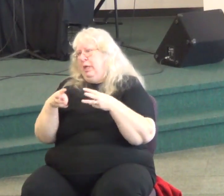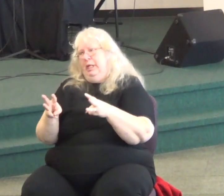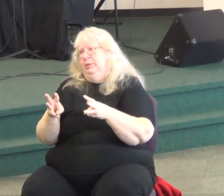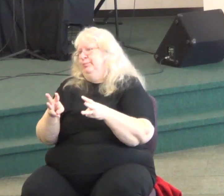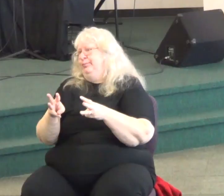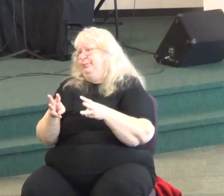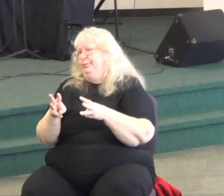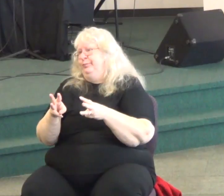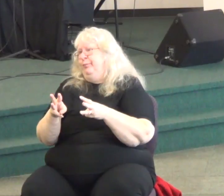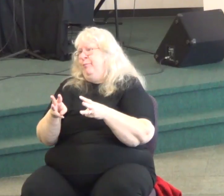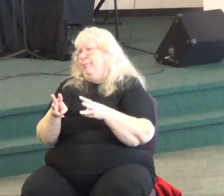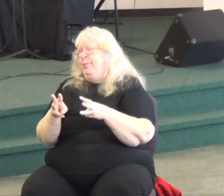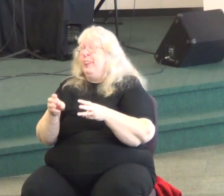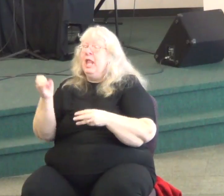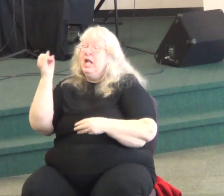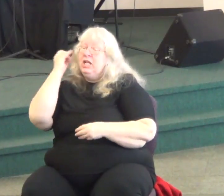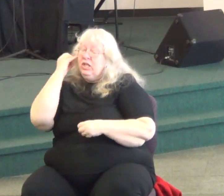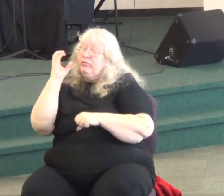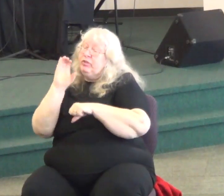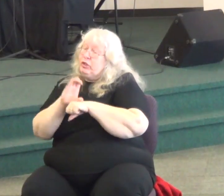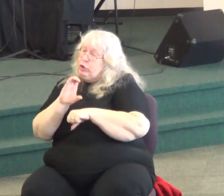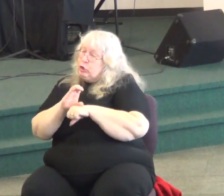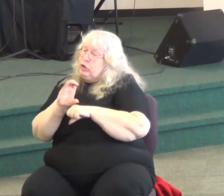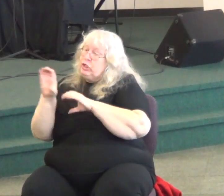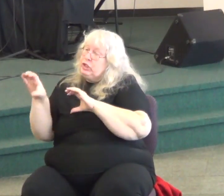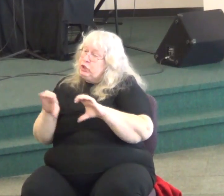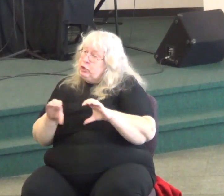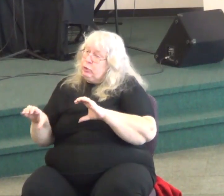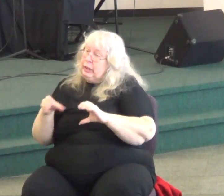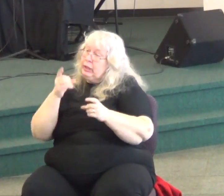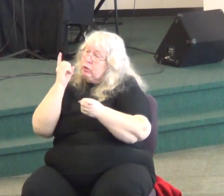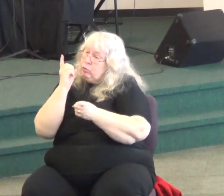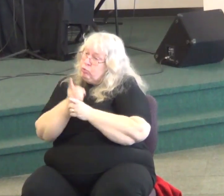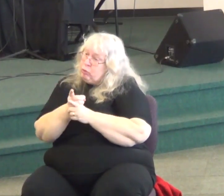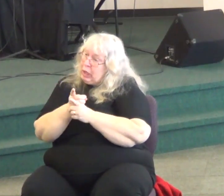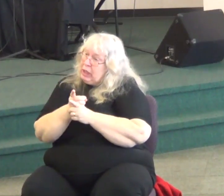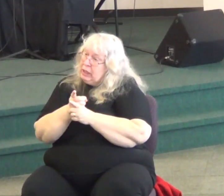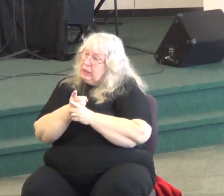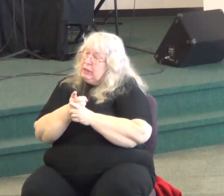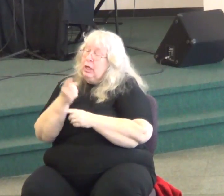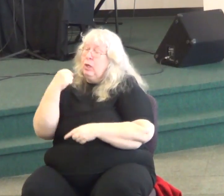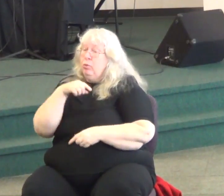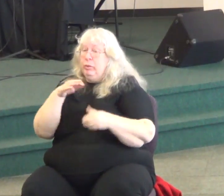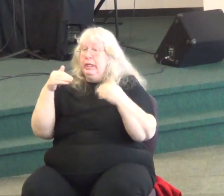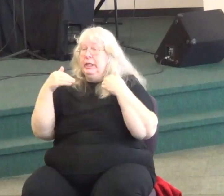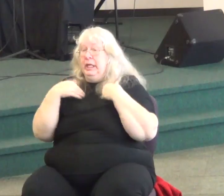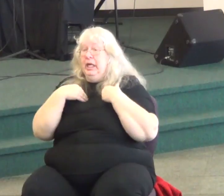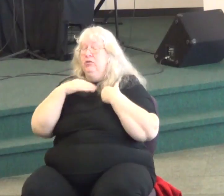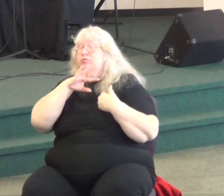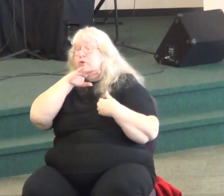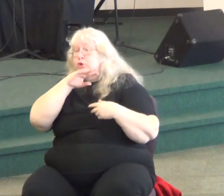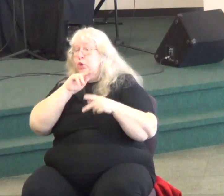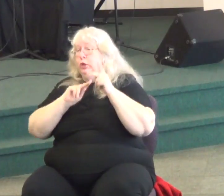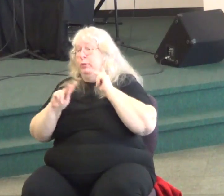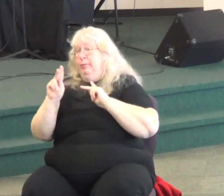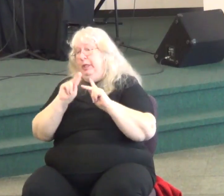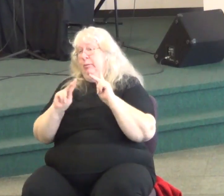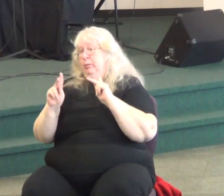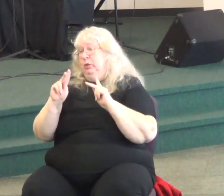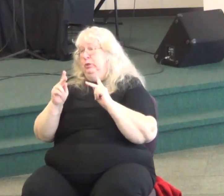If the church is doing what it's supposed to do, we have dirty people around us.